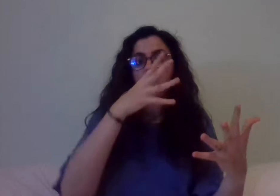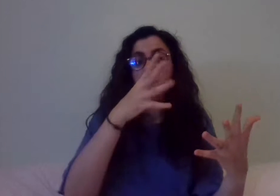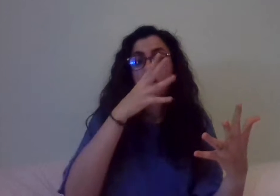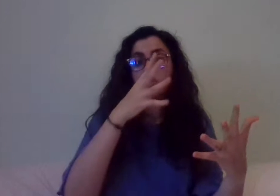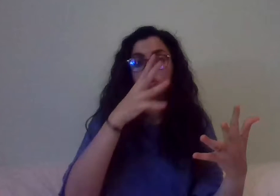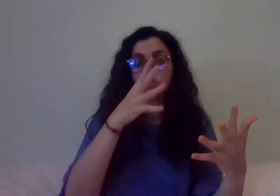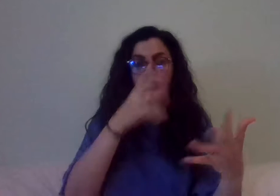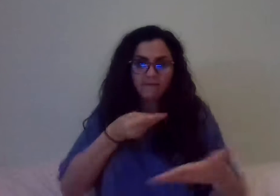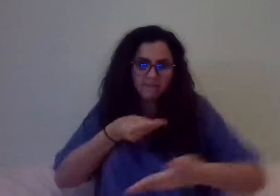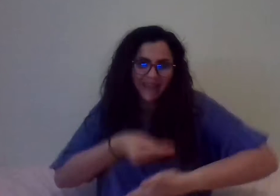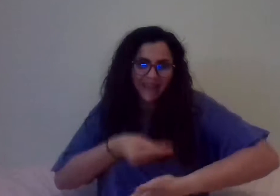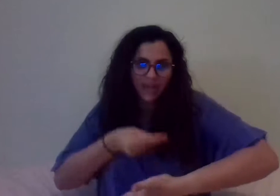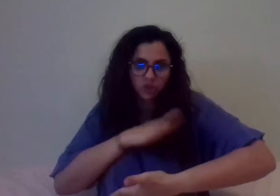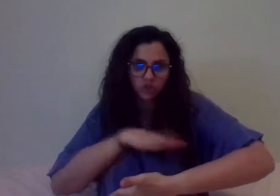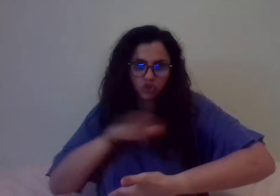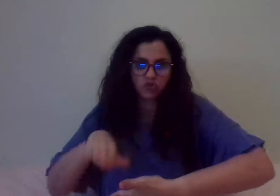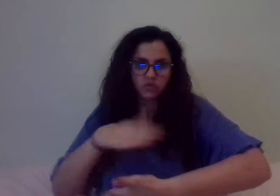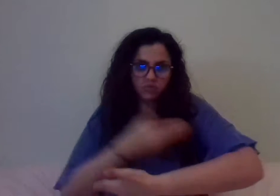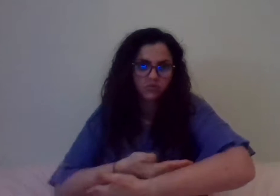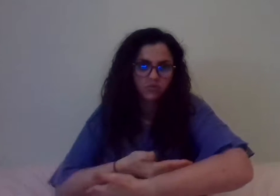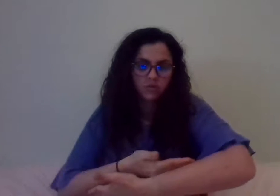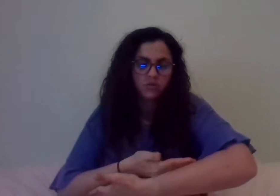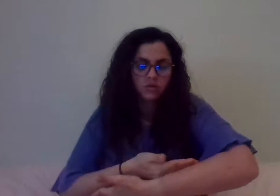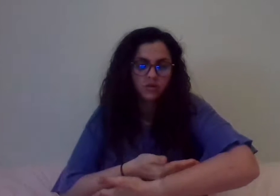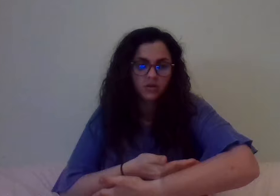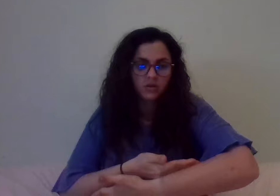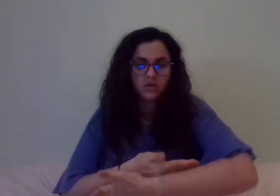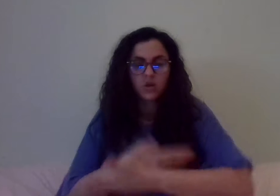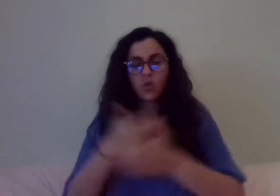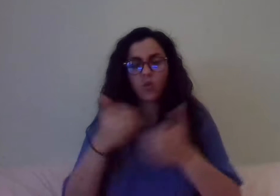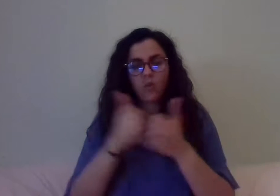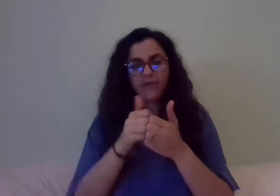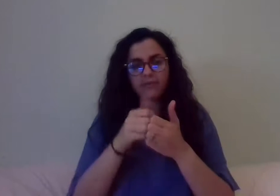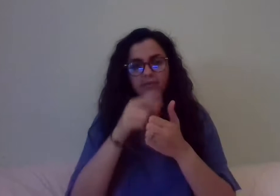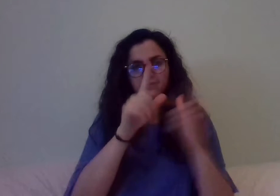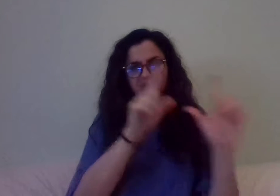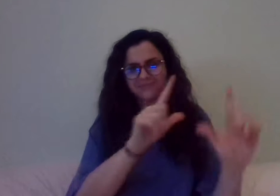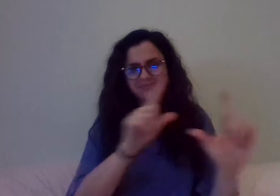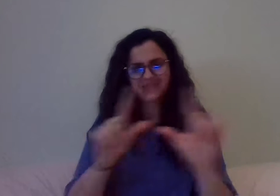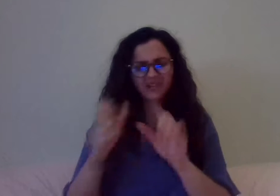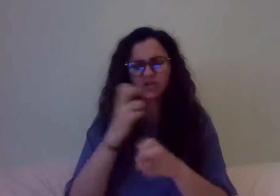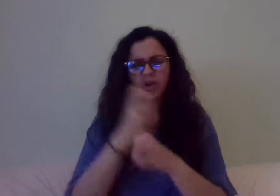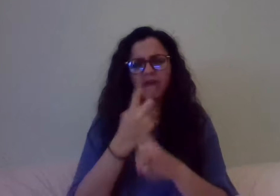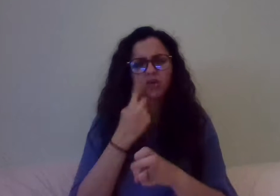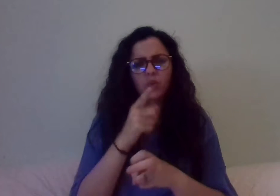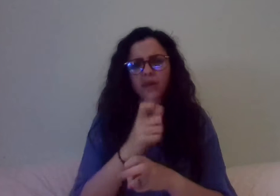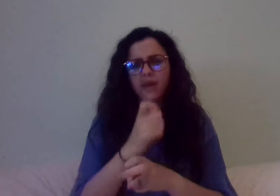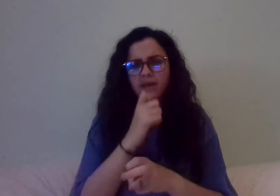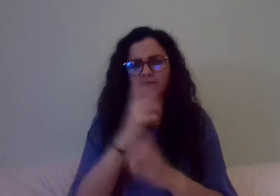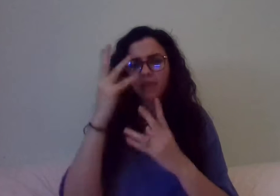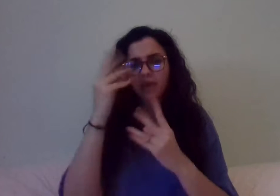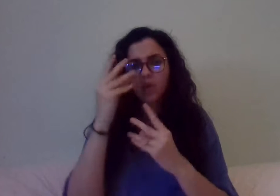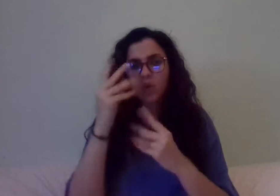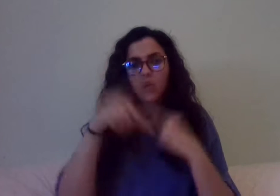In this passage, it's hard for you not to think of when we studied Kerry James Marshall and Kerry James